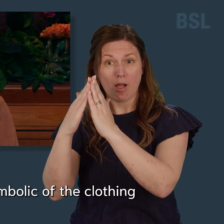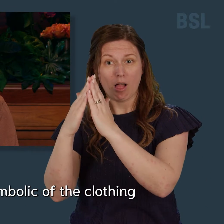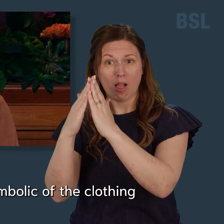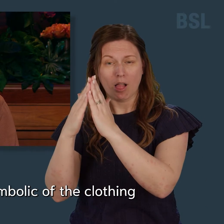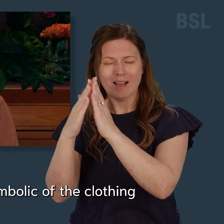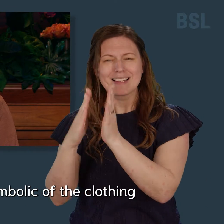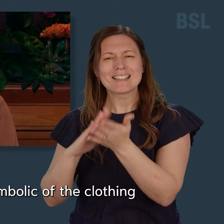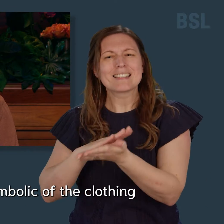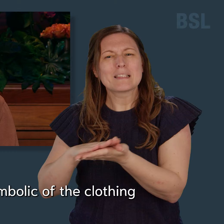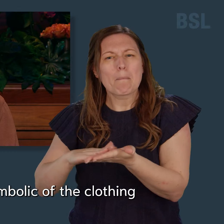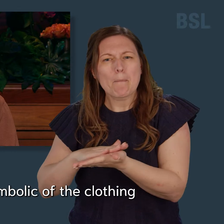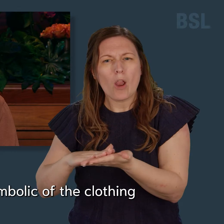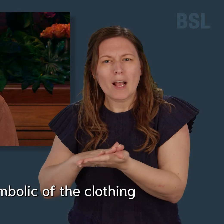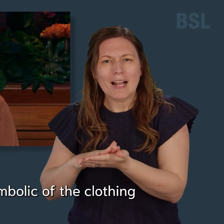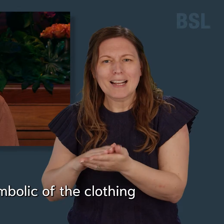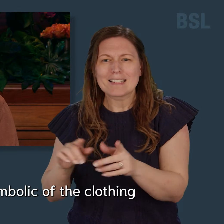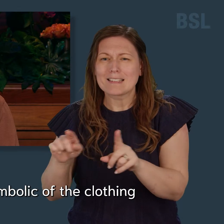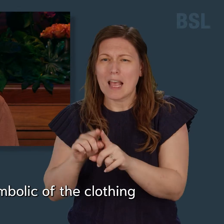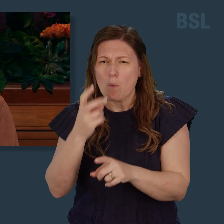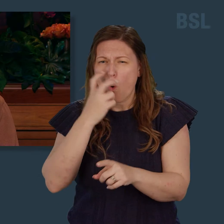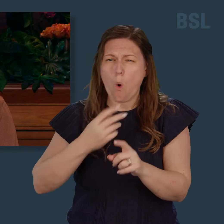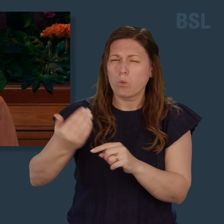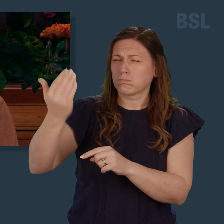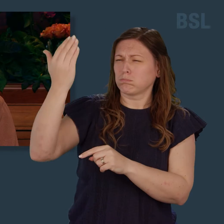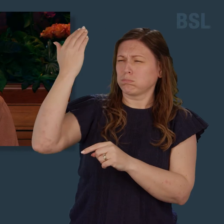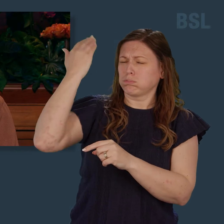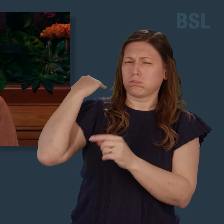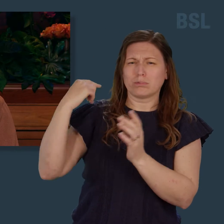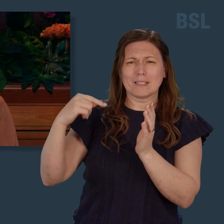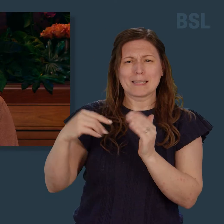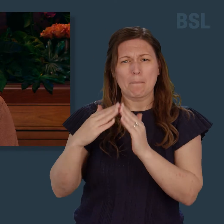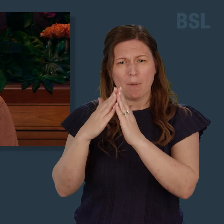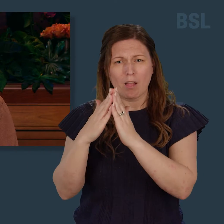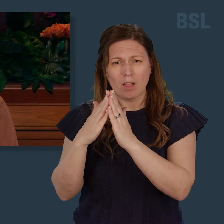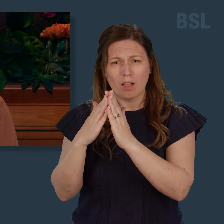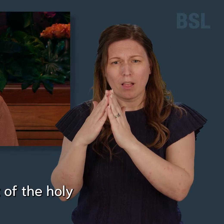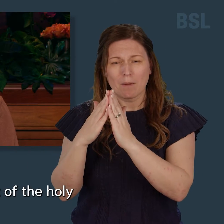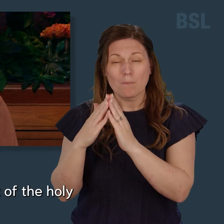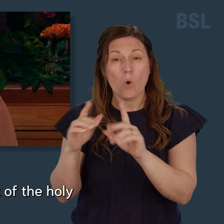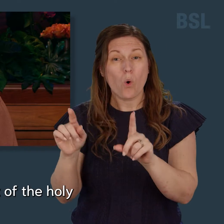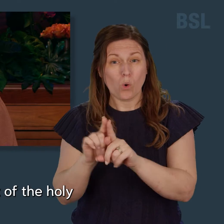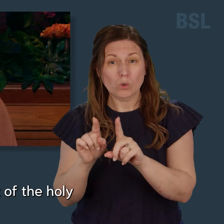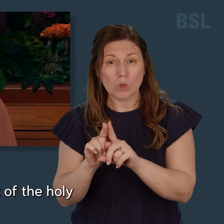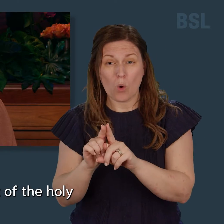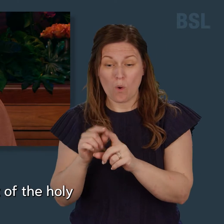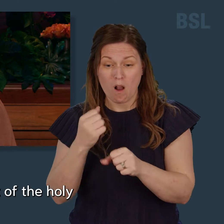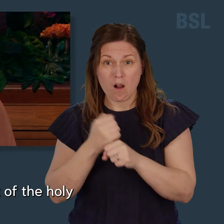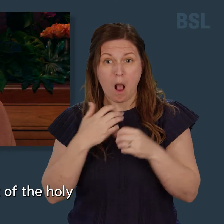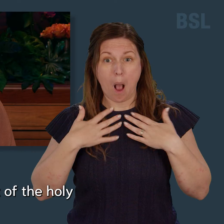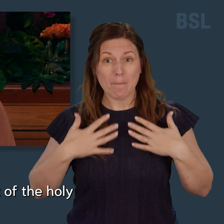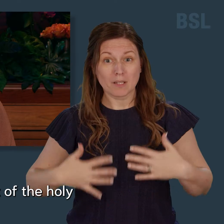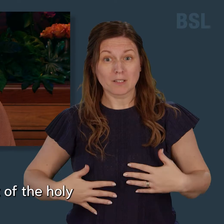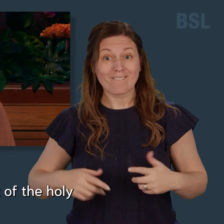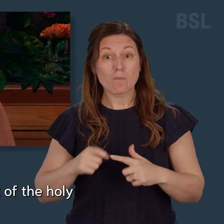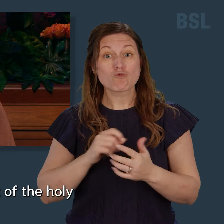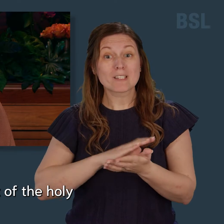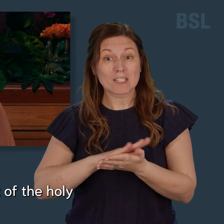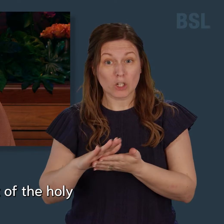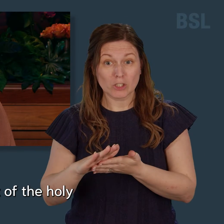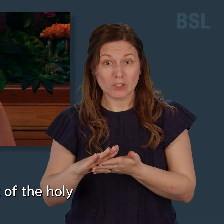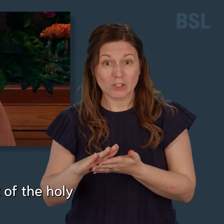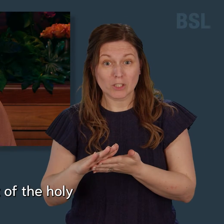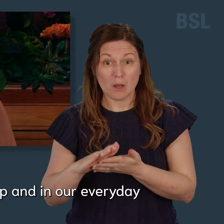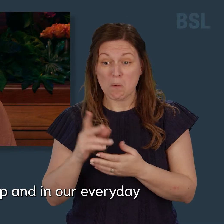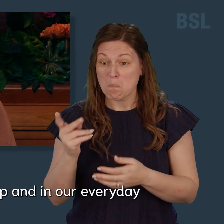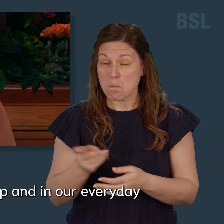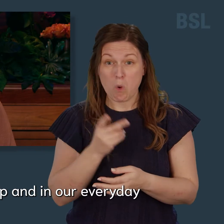worship, symbolic of the clothing worn in ancient temple rituals. We also wear the garment of the holy